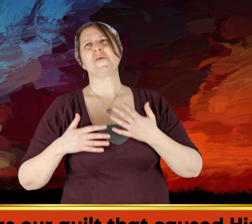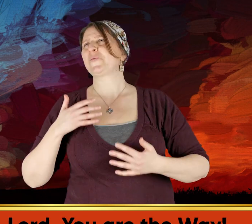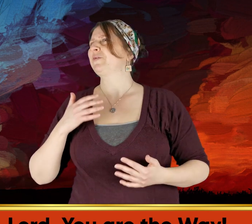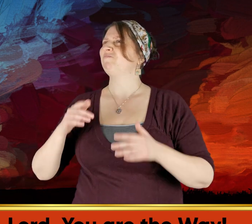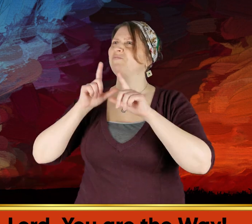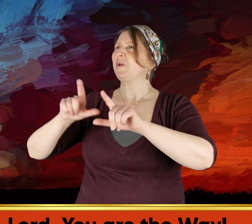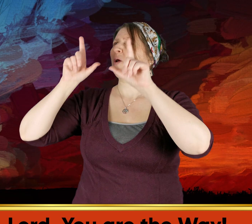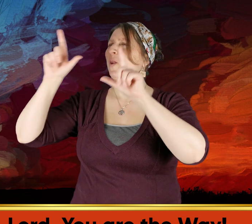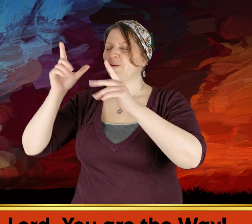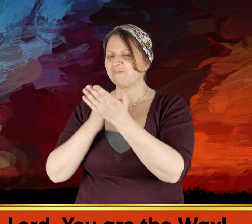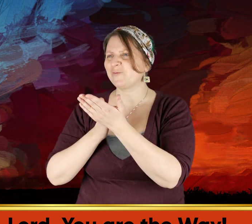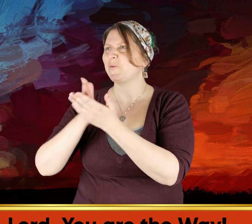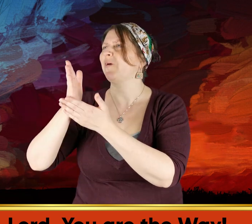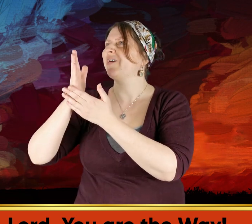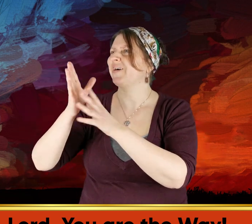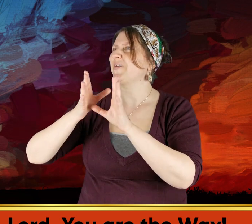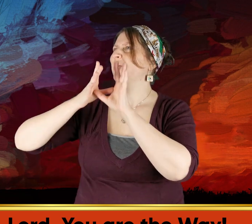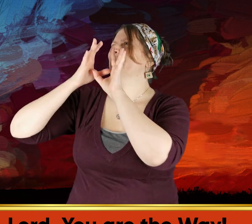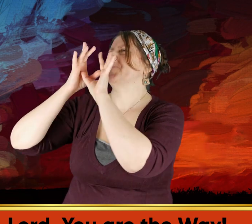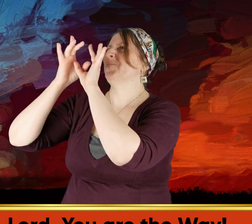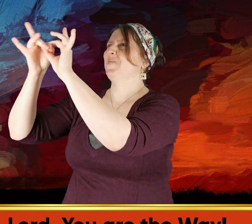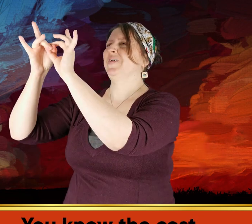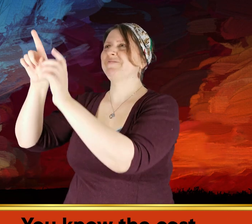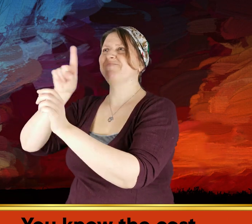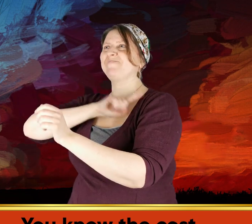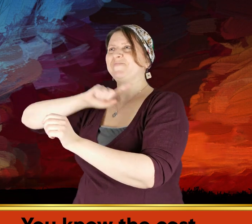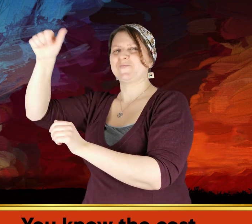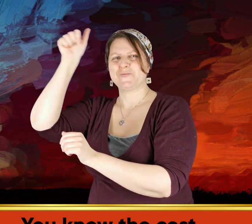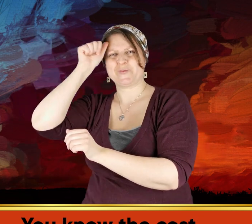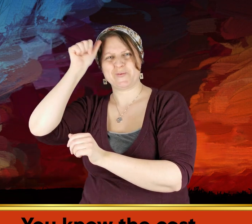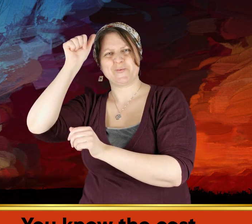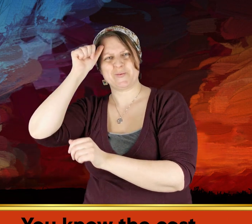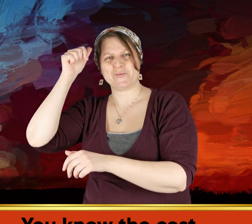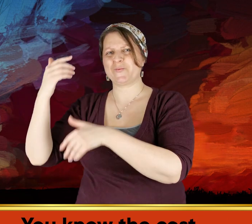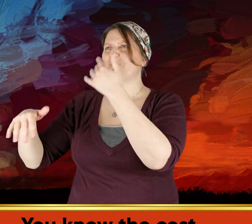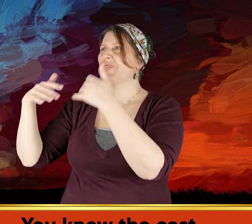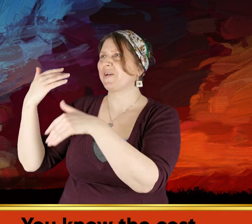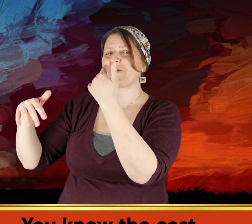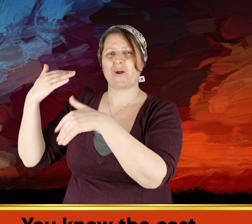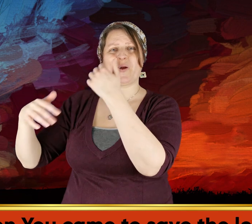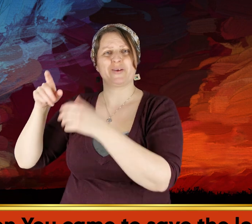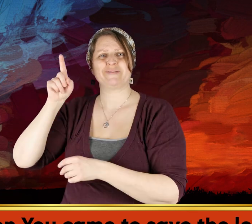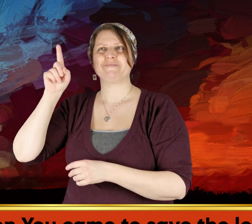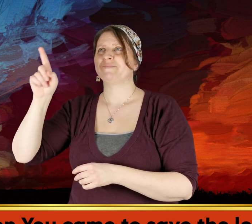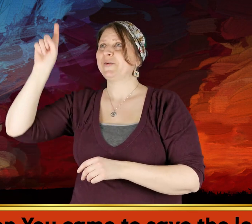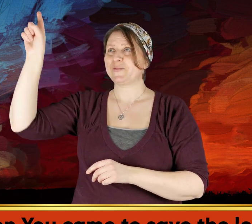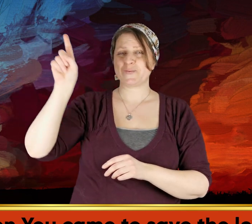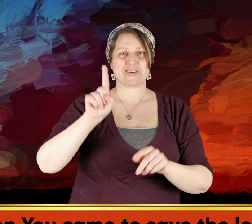Lord you are the way You knew the cost When you